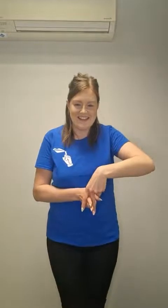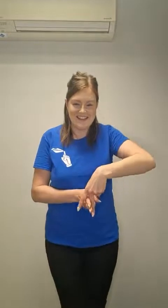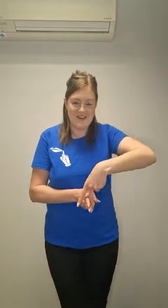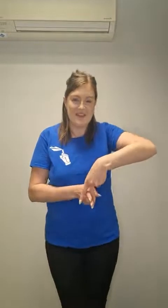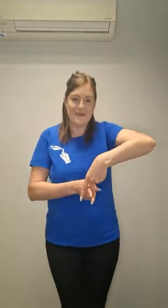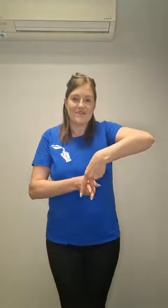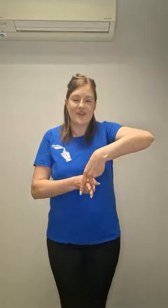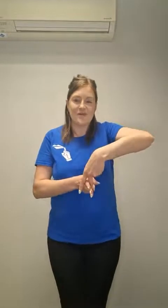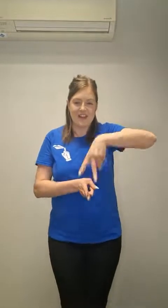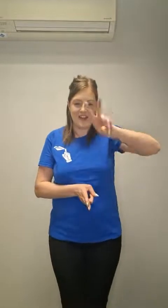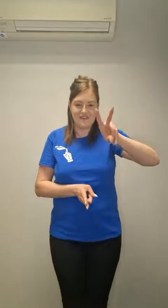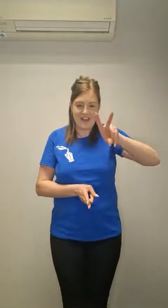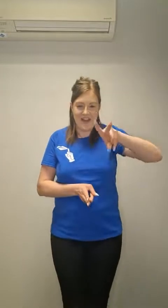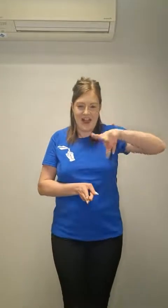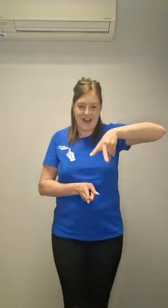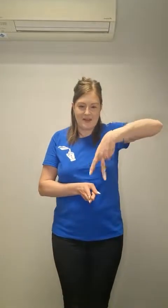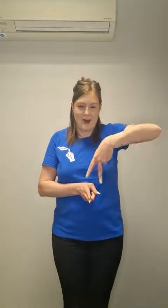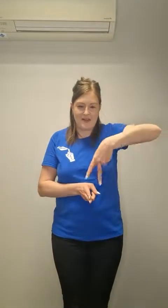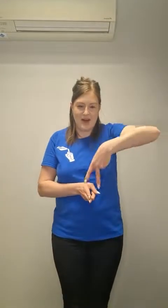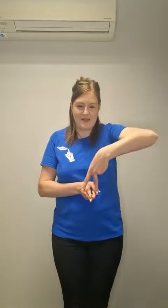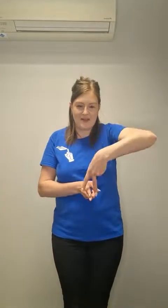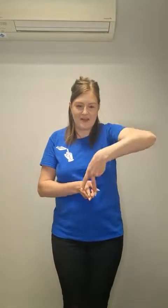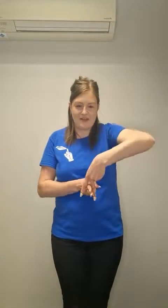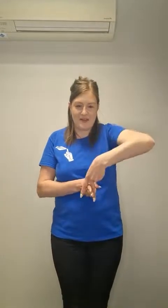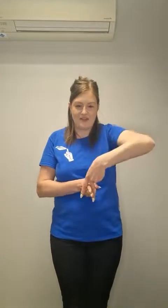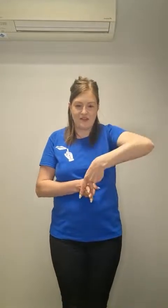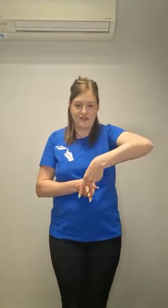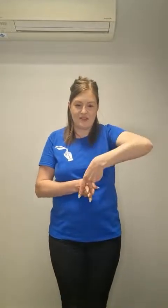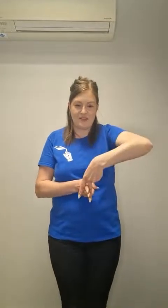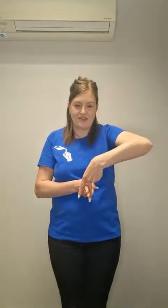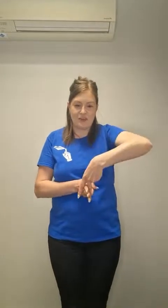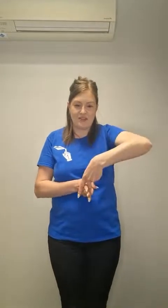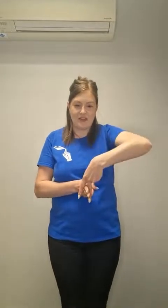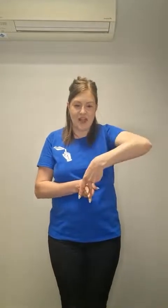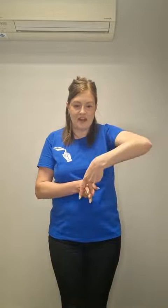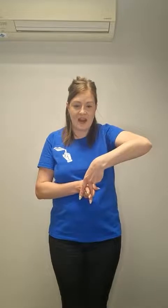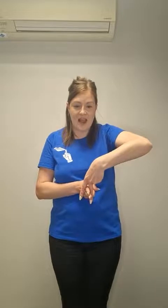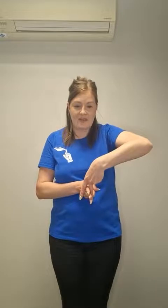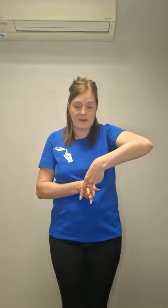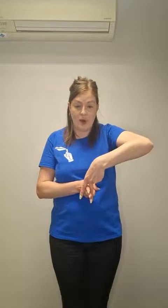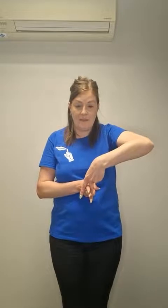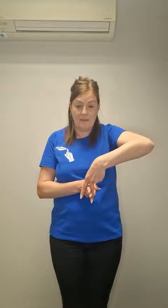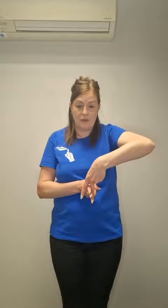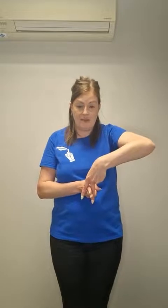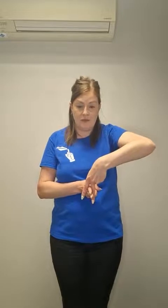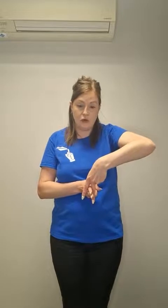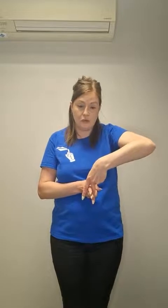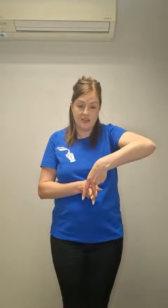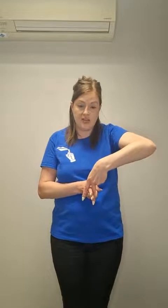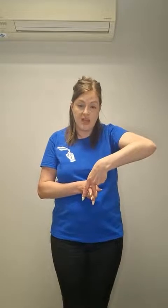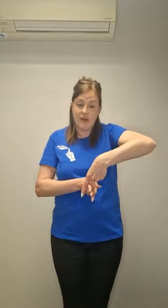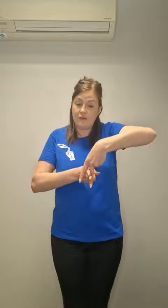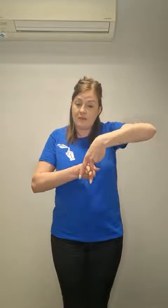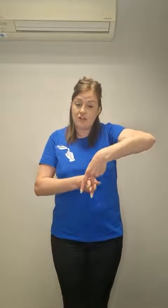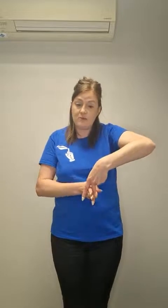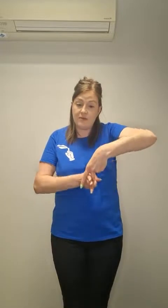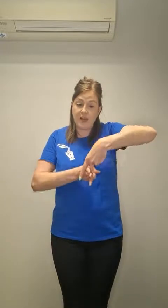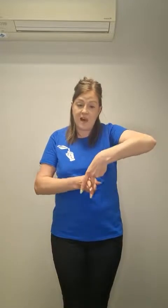So, working V hand, palm back pointing down, astride, fingers of supporting N hand, palm in pointing forward. Formation moves up and